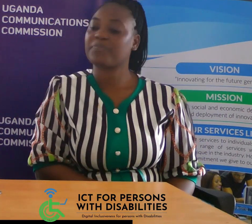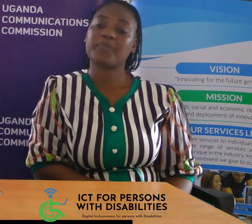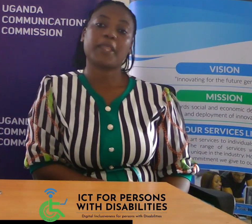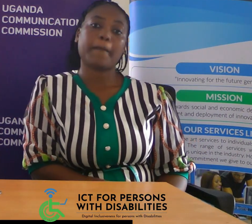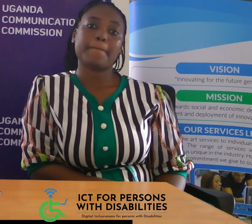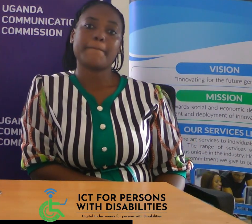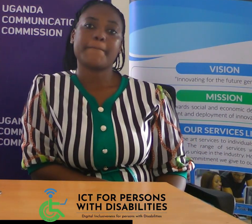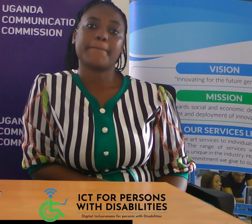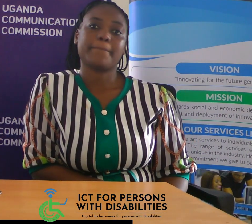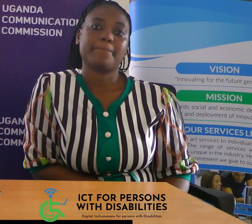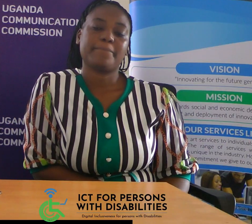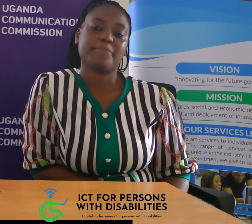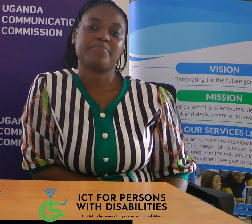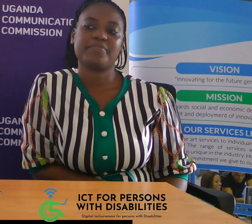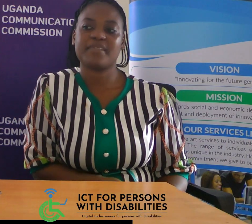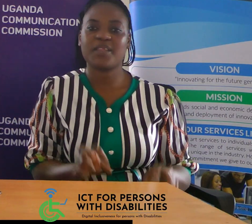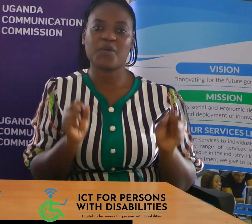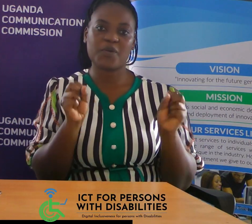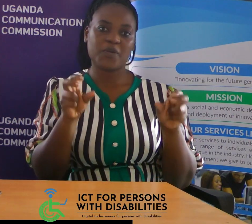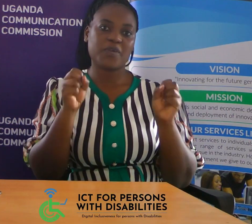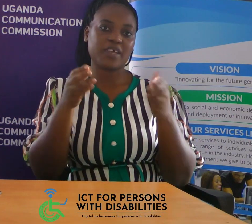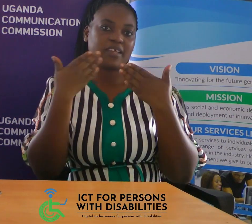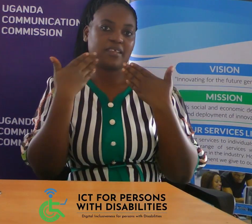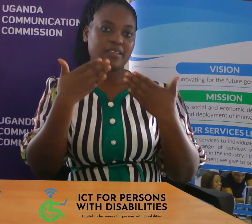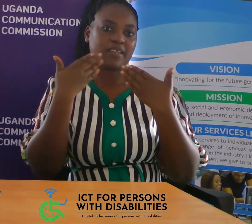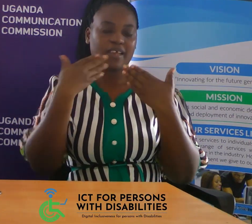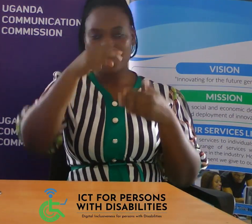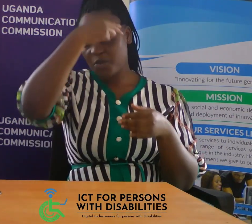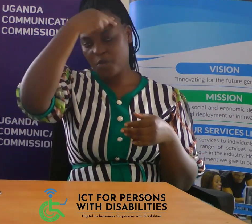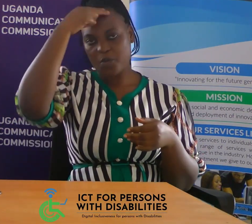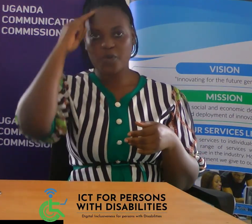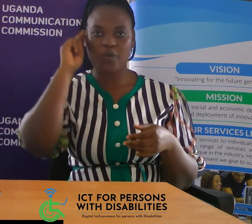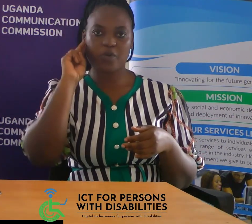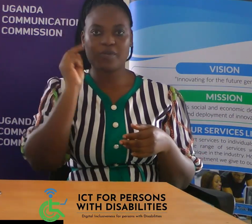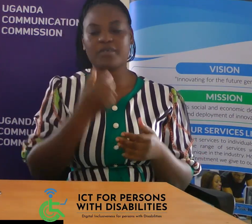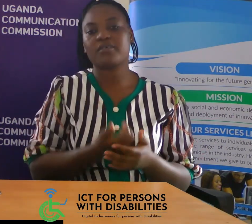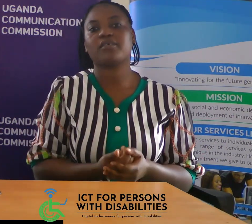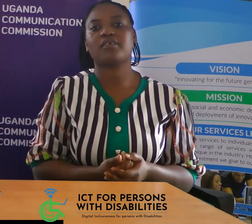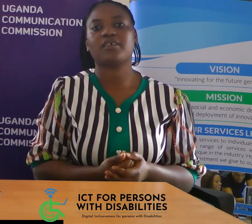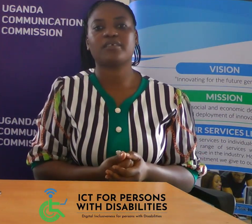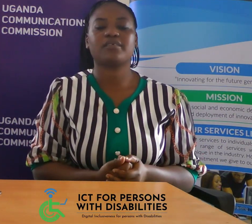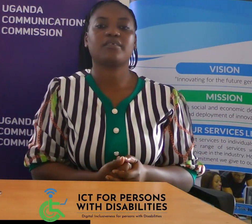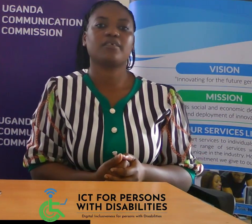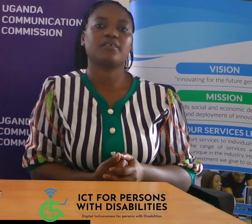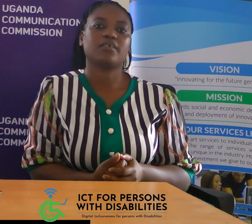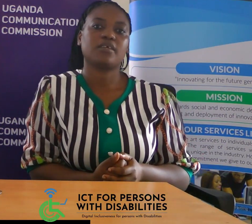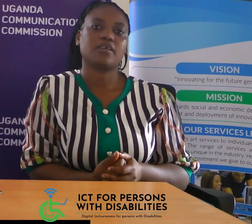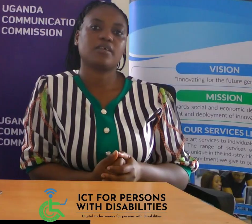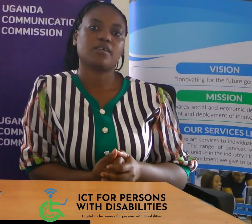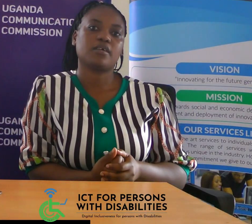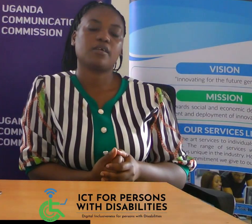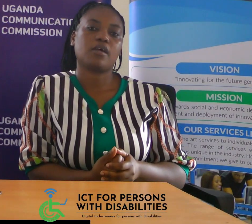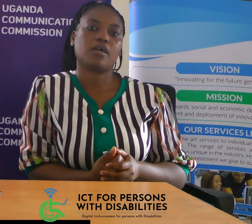Mr. Waiswa, you unmuted. You mute, sorry. I Mr.